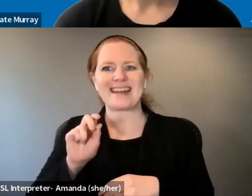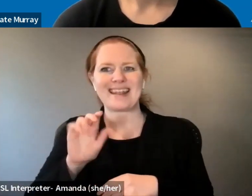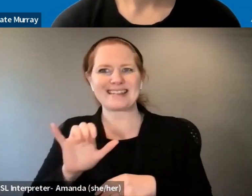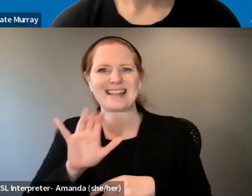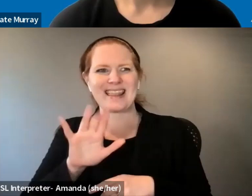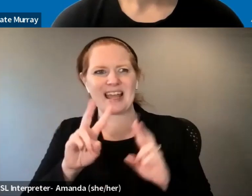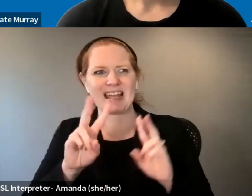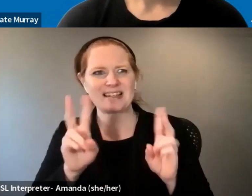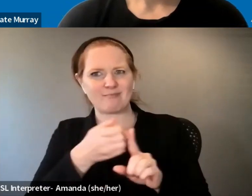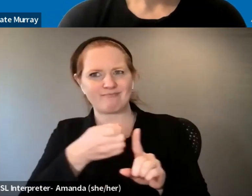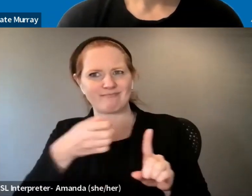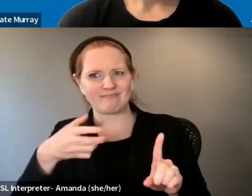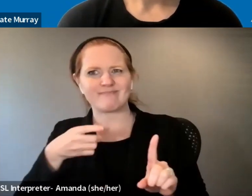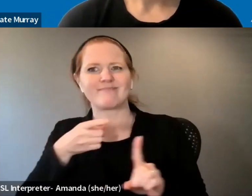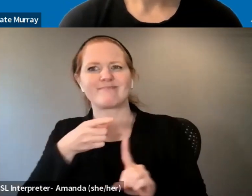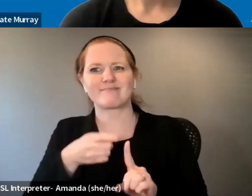topic,